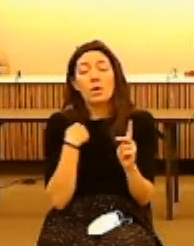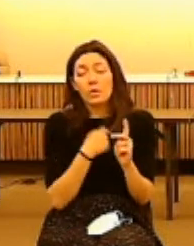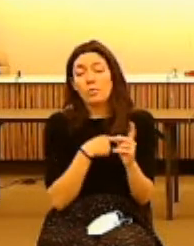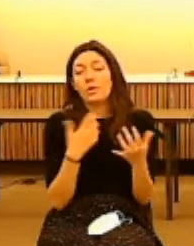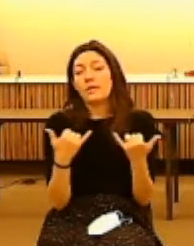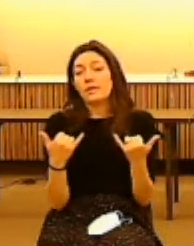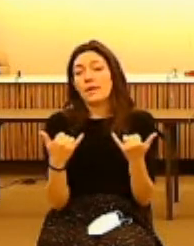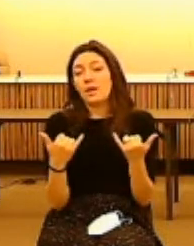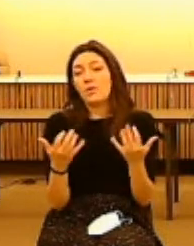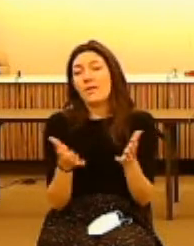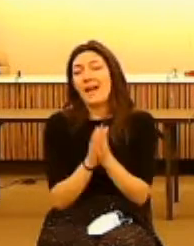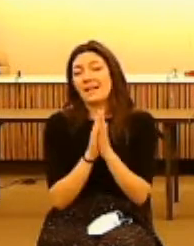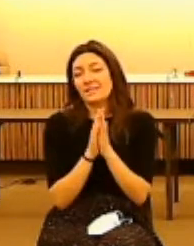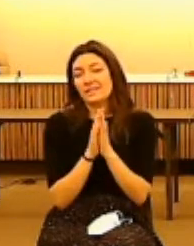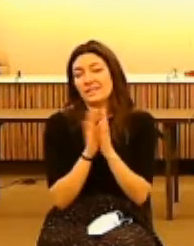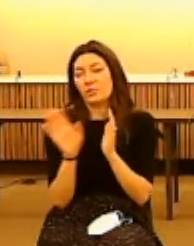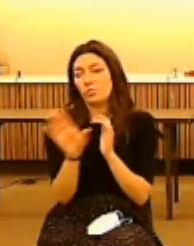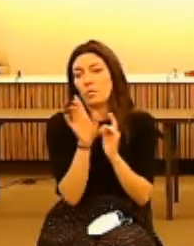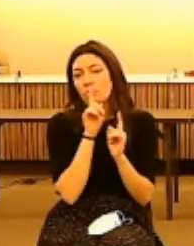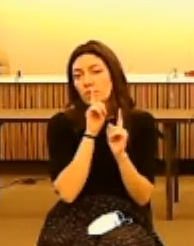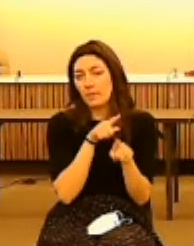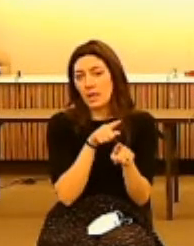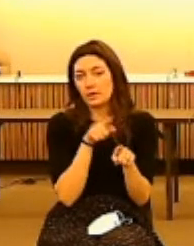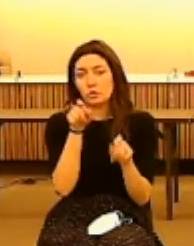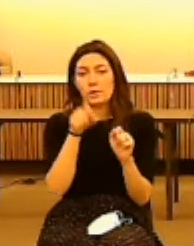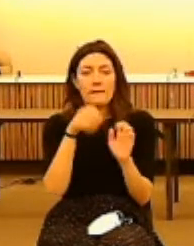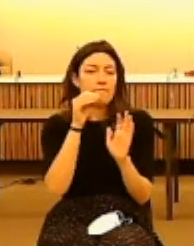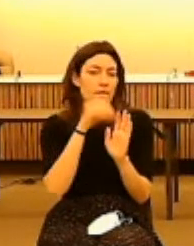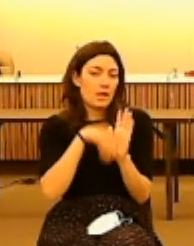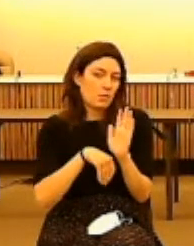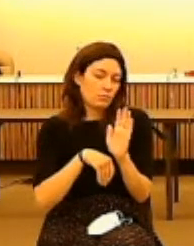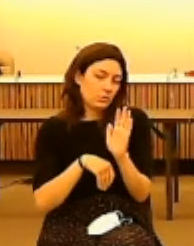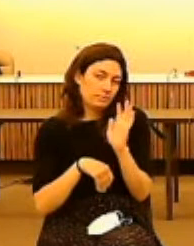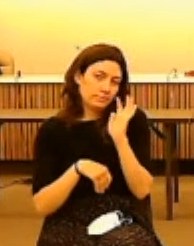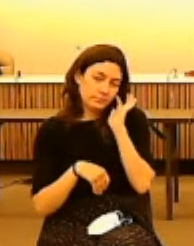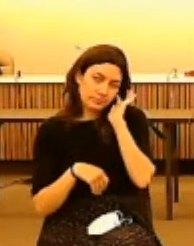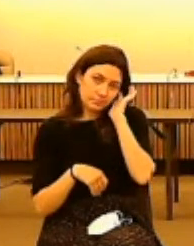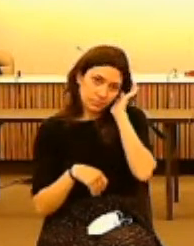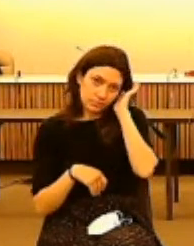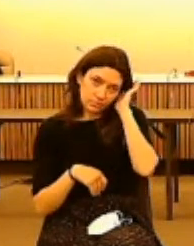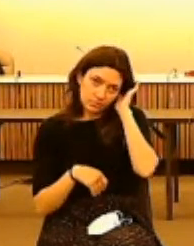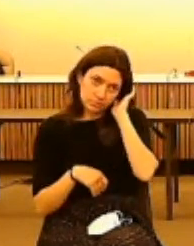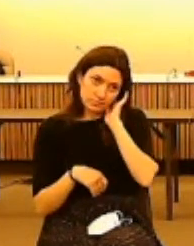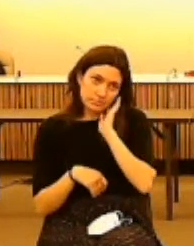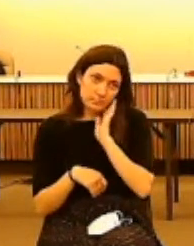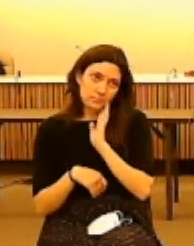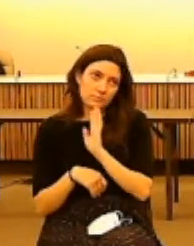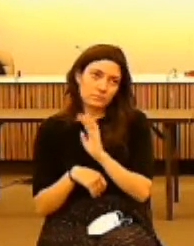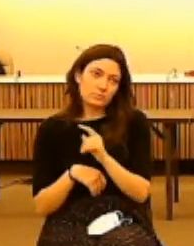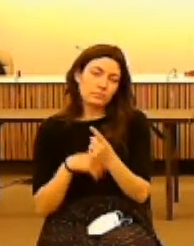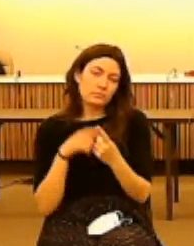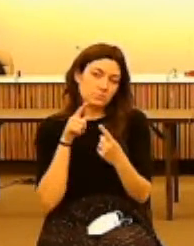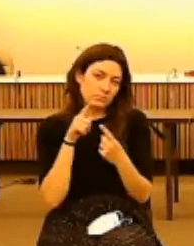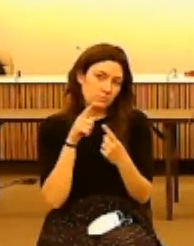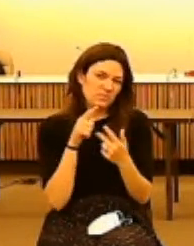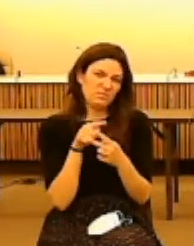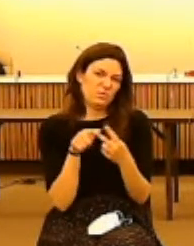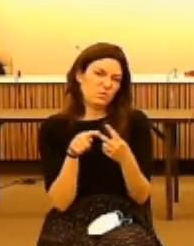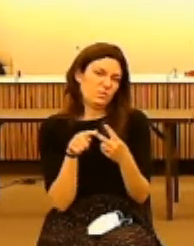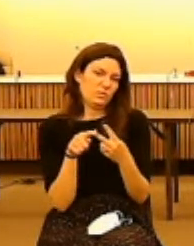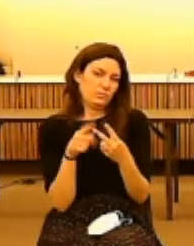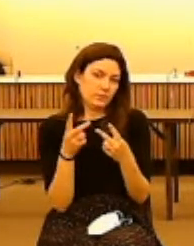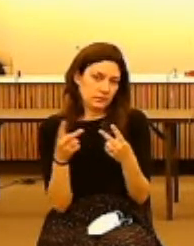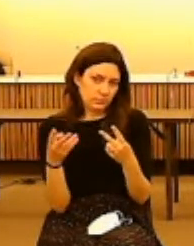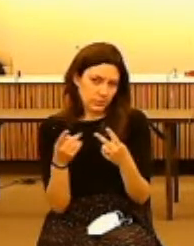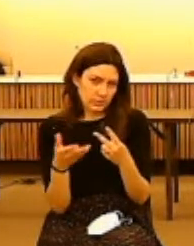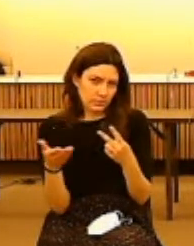for, in the response, they're going to fill out, and they can fill out one, the other, or both. We're going to